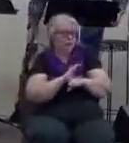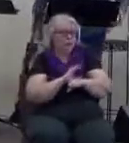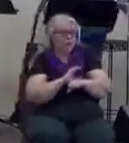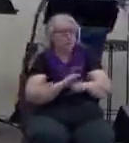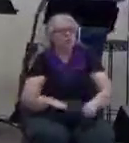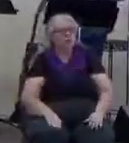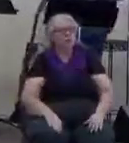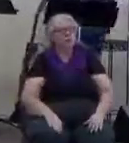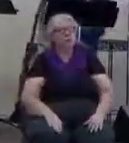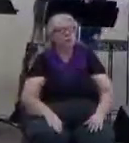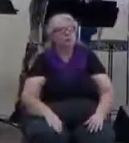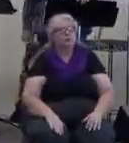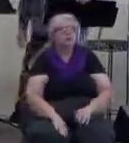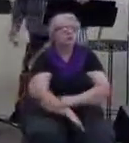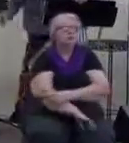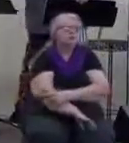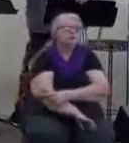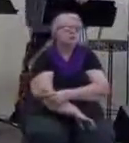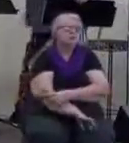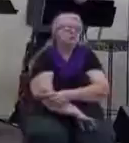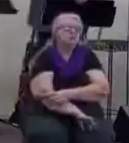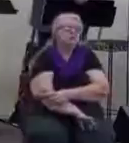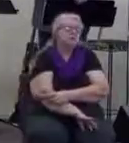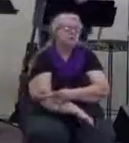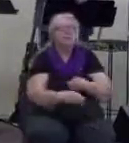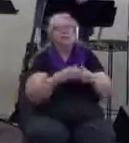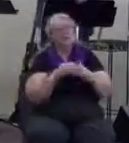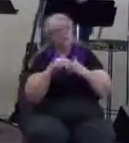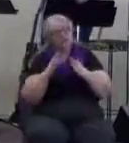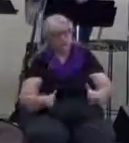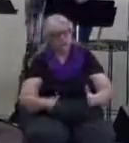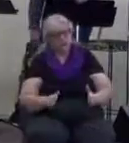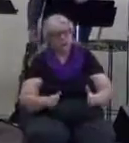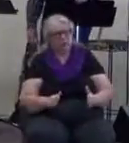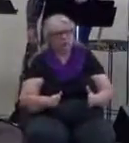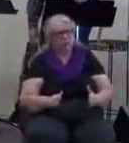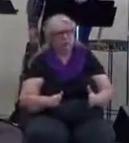Leaders, I want us to grab a hold of, are influential.